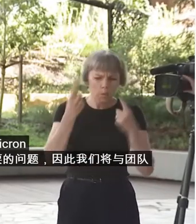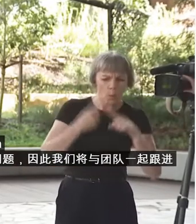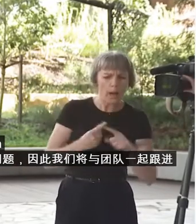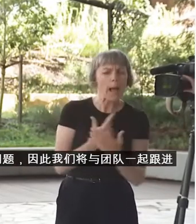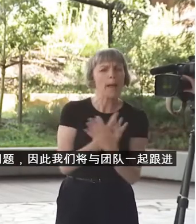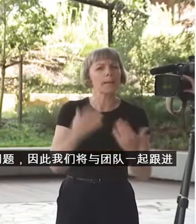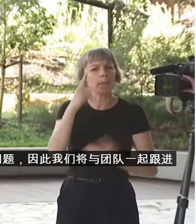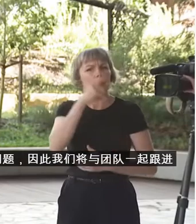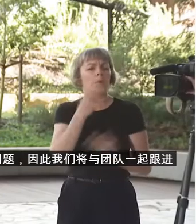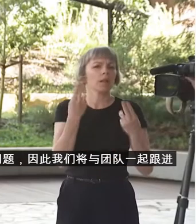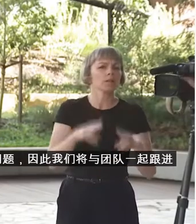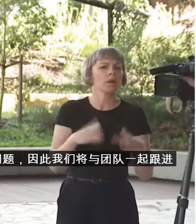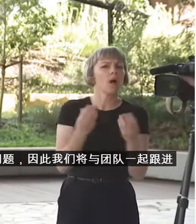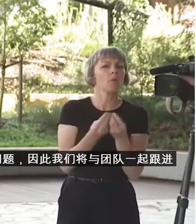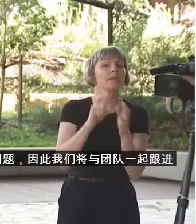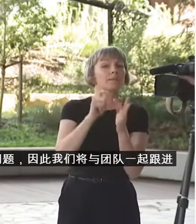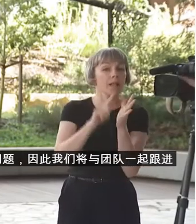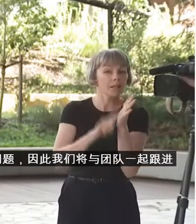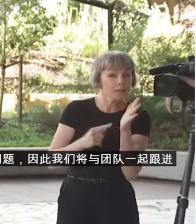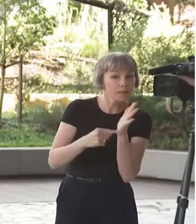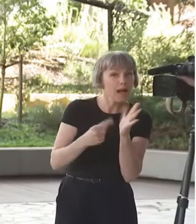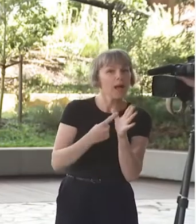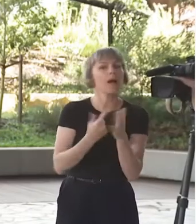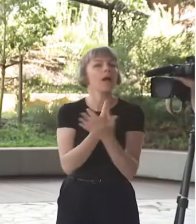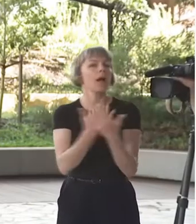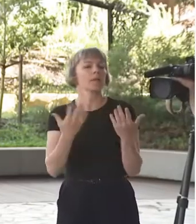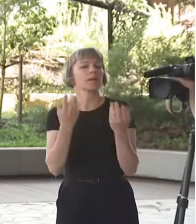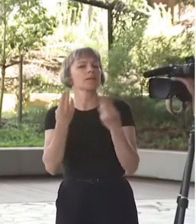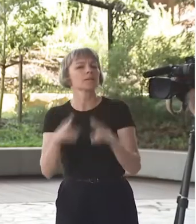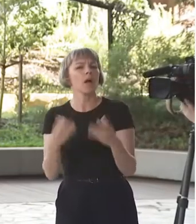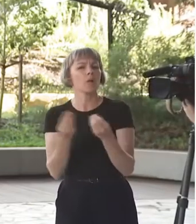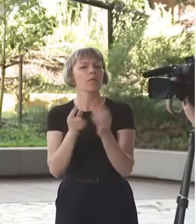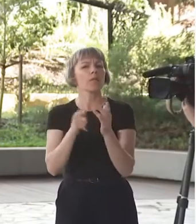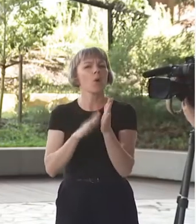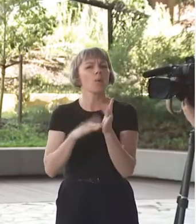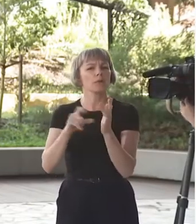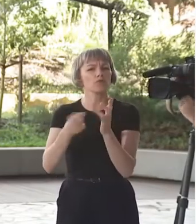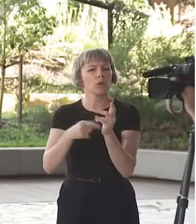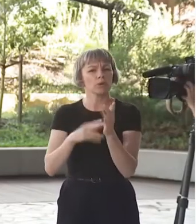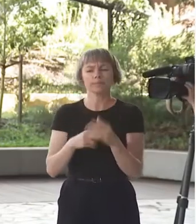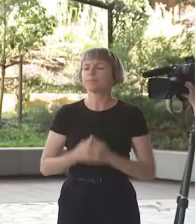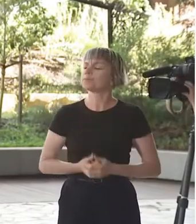follow that up with the team. Further on that, why is so many vaccinated people